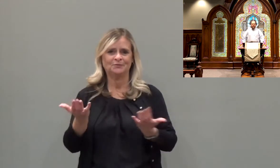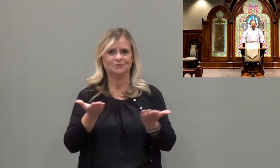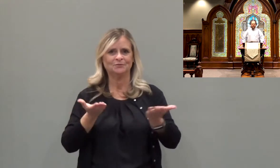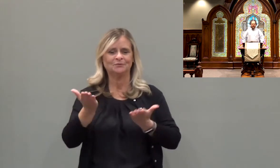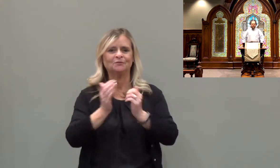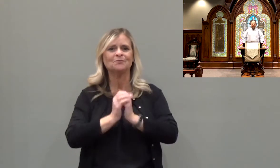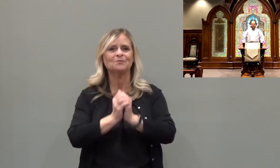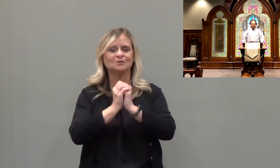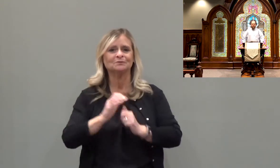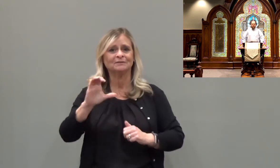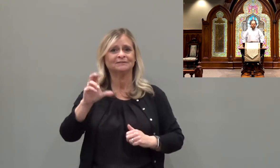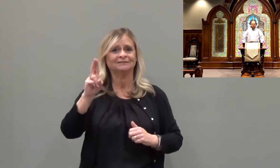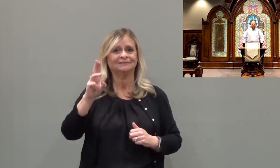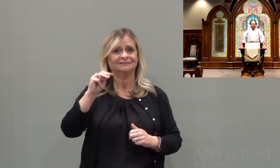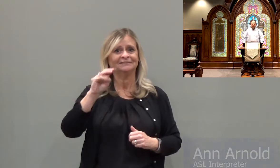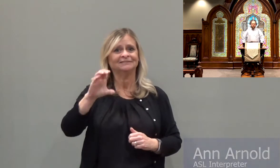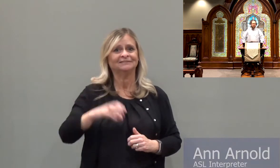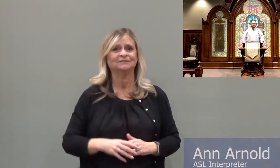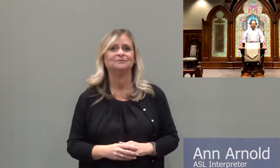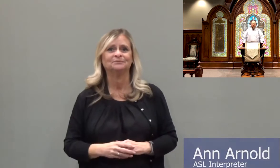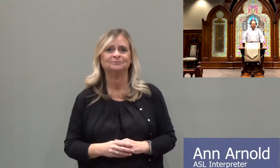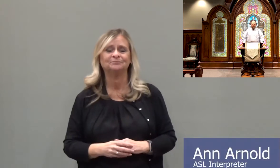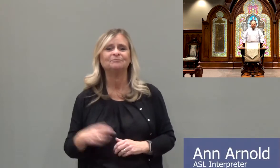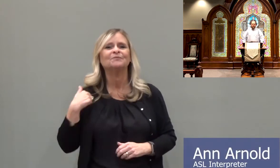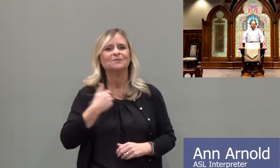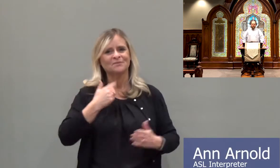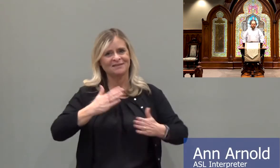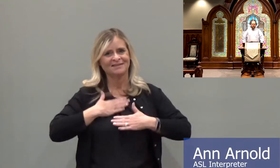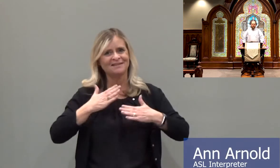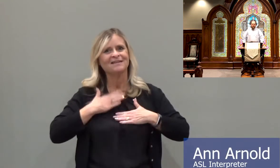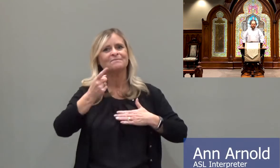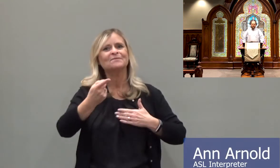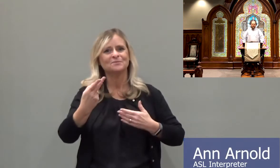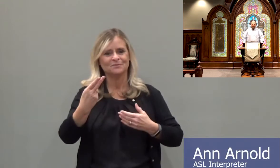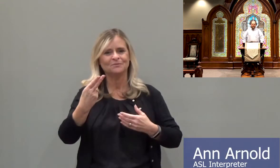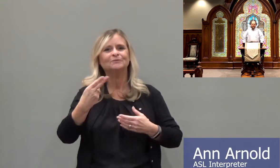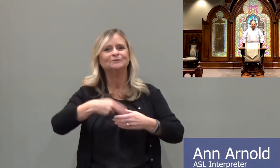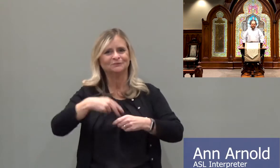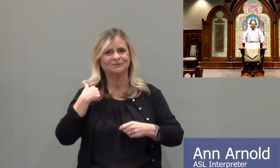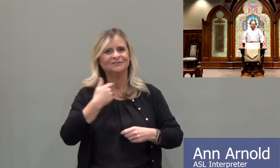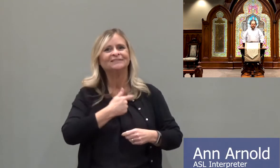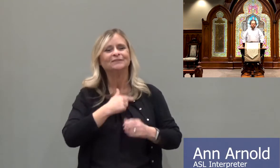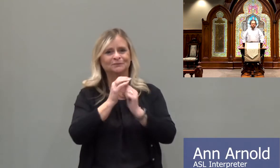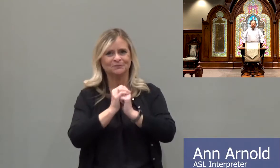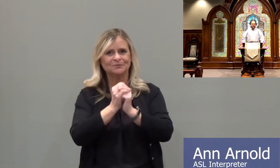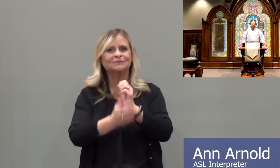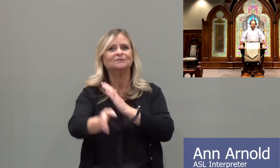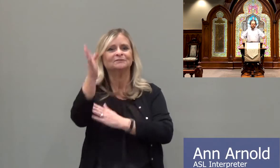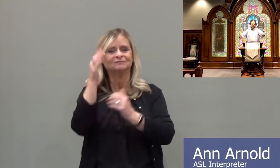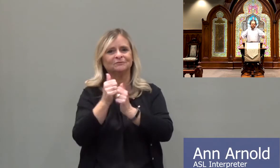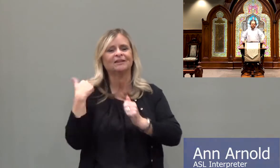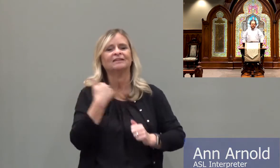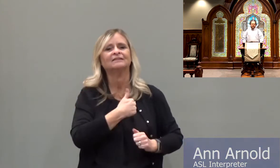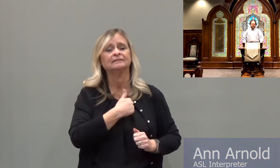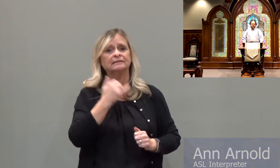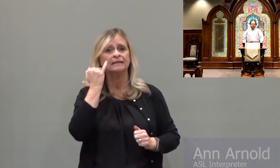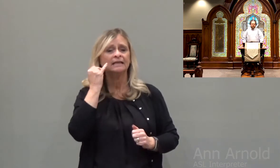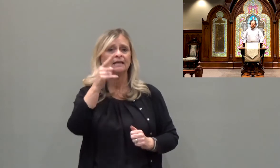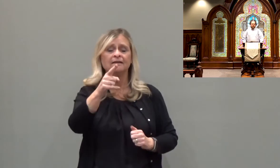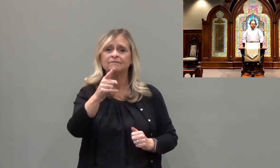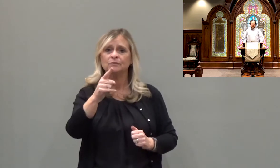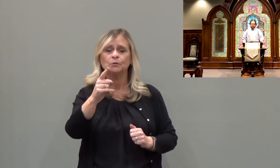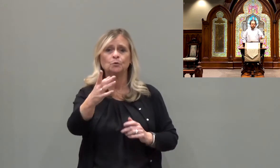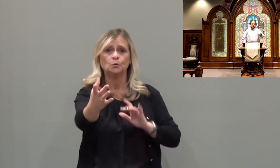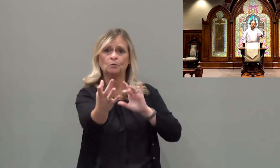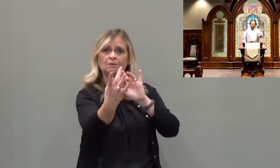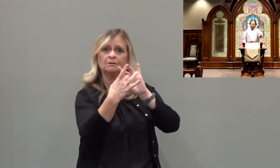at Centenary United Methodist Church. We're glad that you are here to worship God with us. If you are connecting with us and